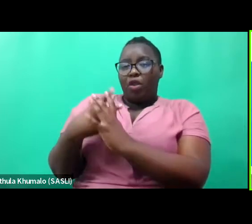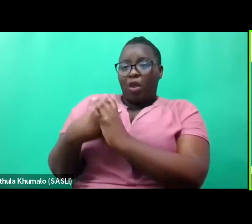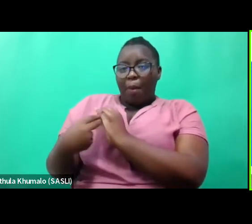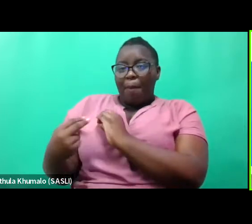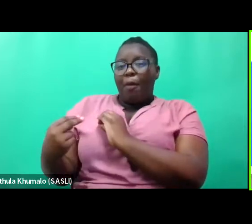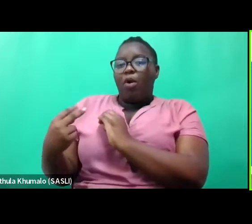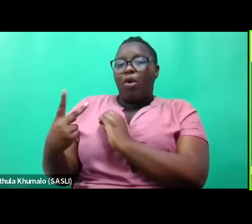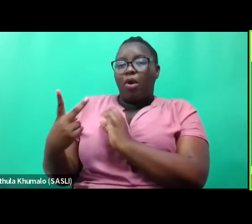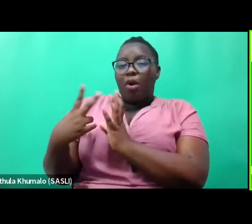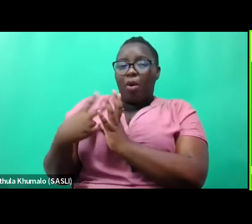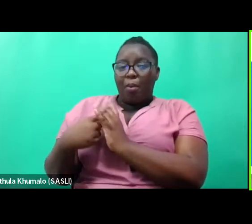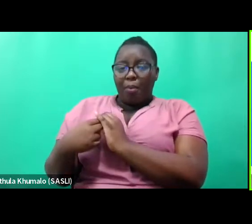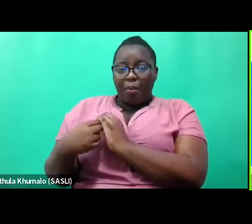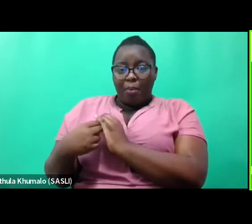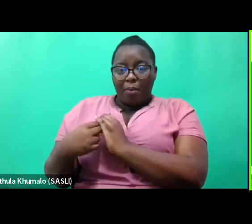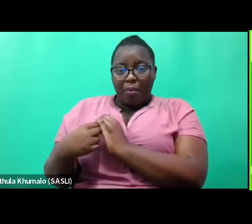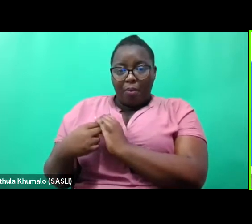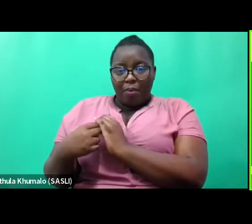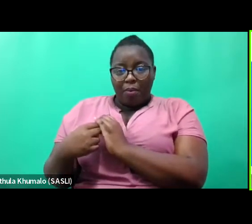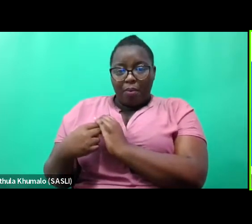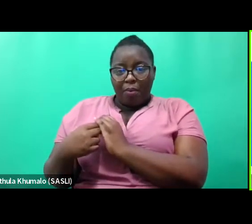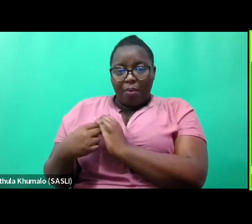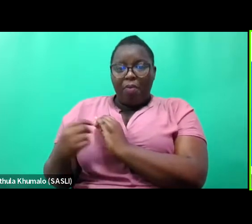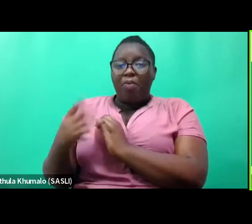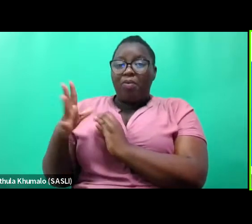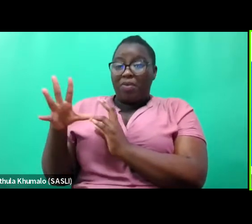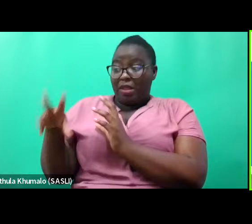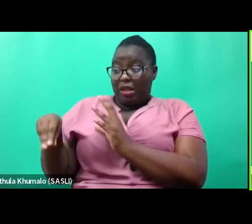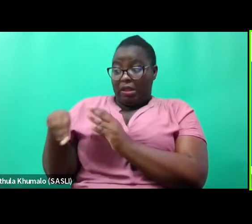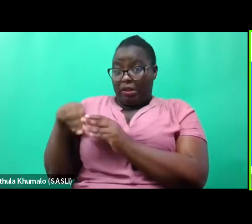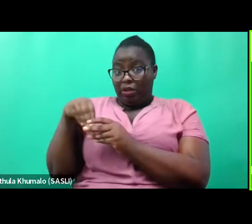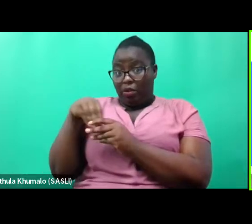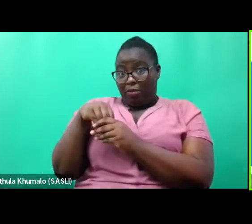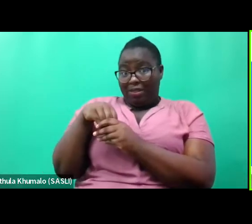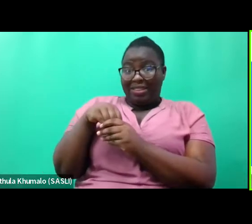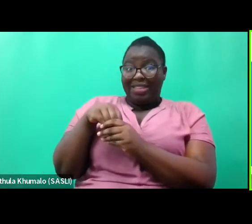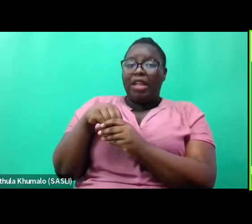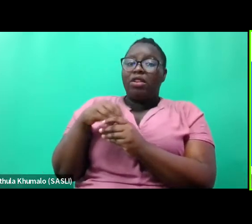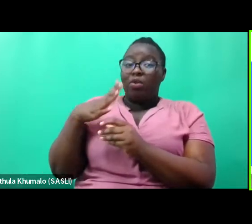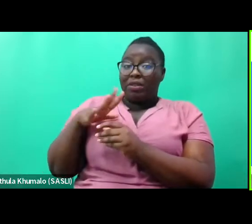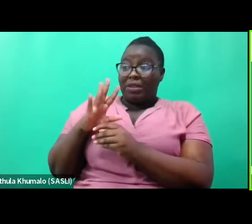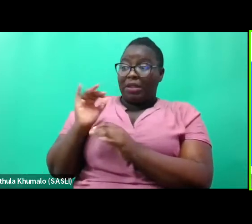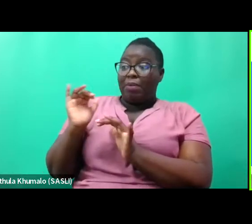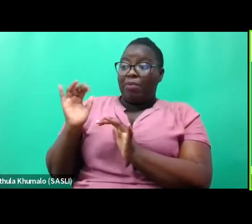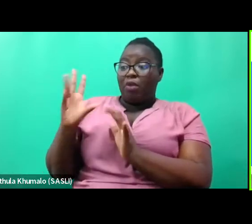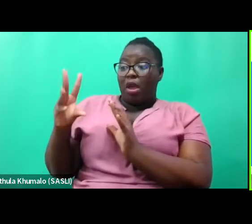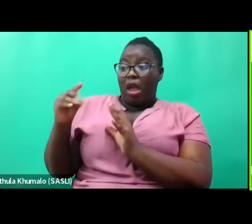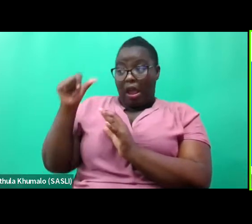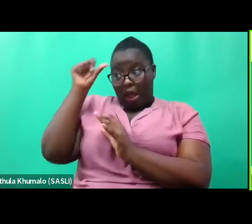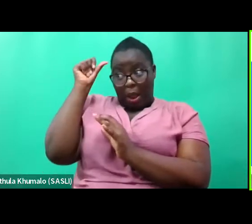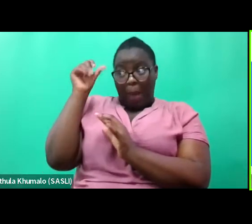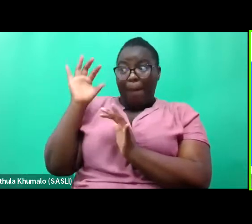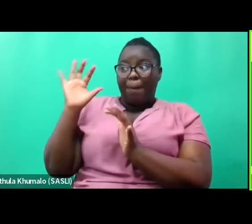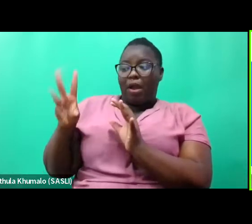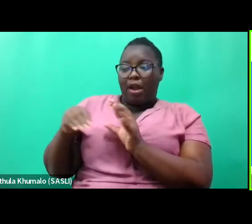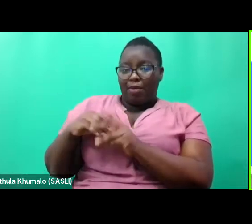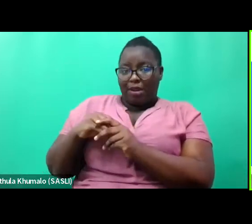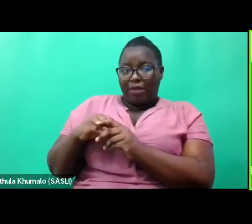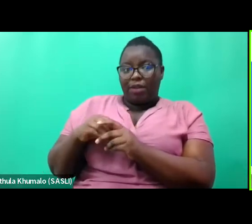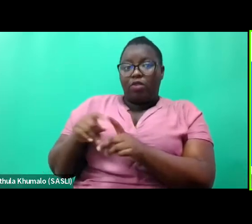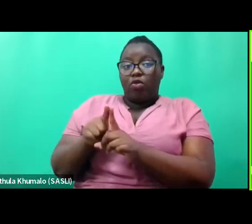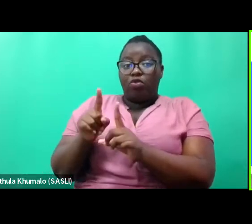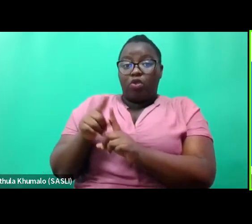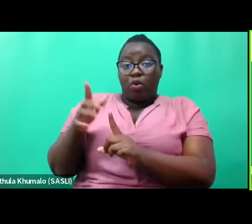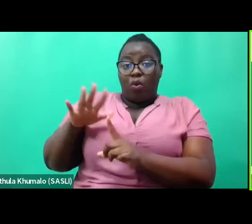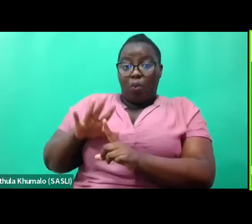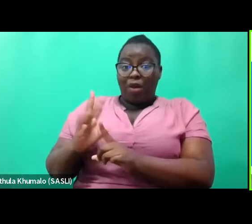genders on the autistic spectrum are accommodated for. And I would like to see that